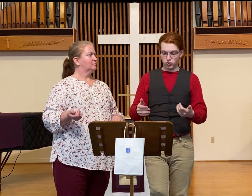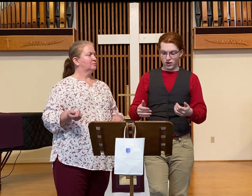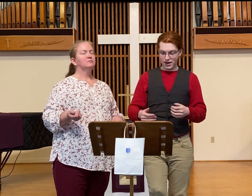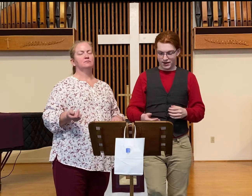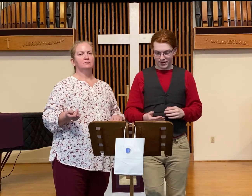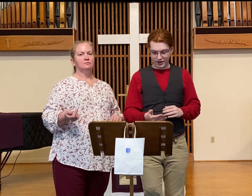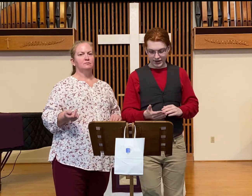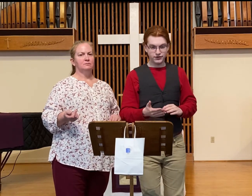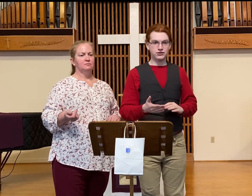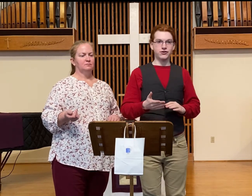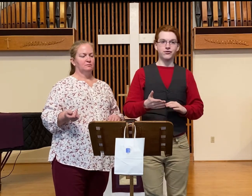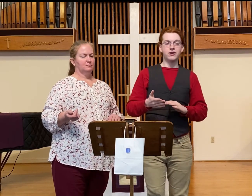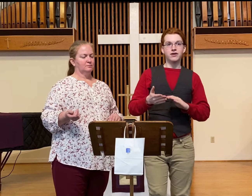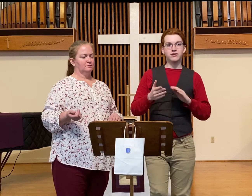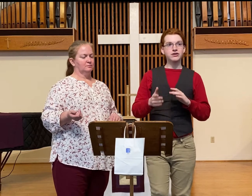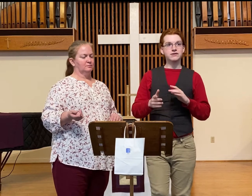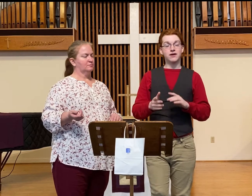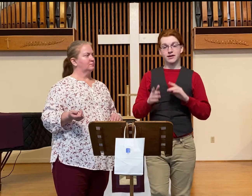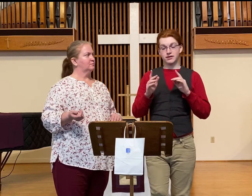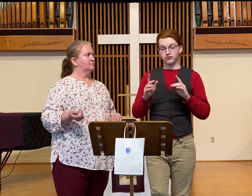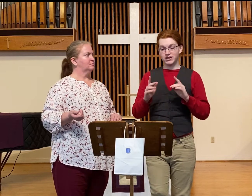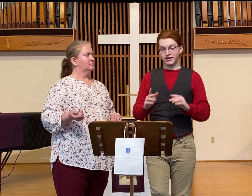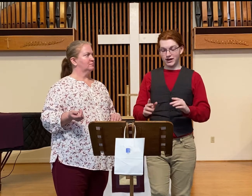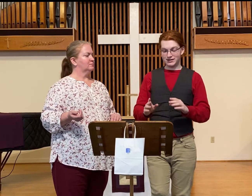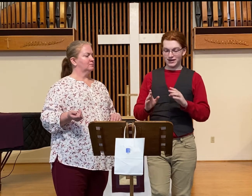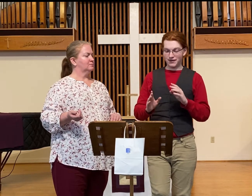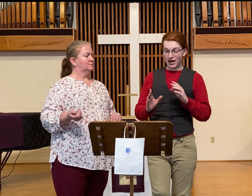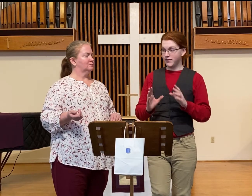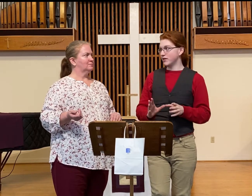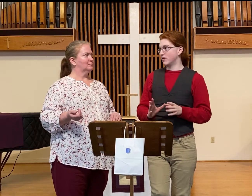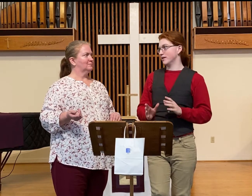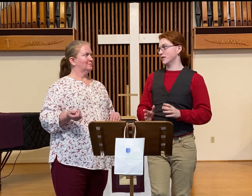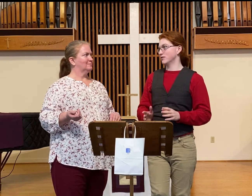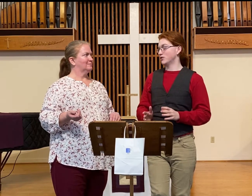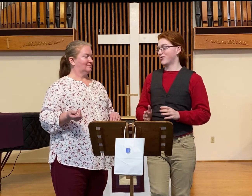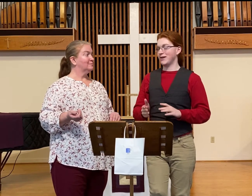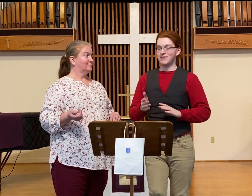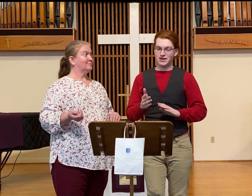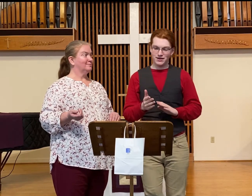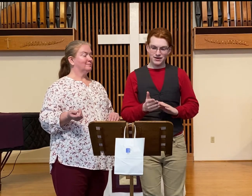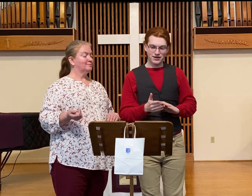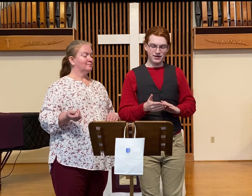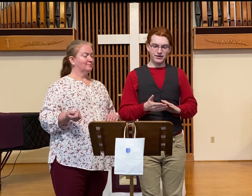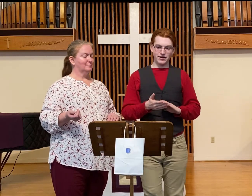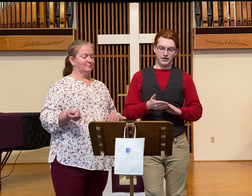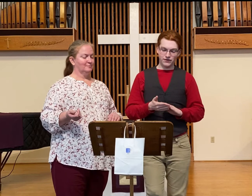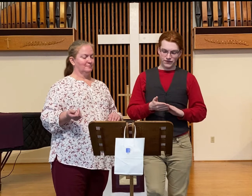destroy. And so this sign is really nice, and I feel like it tells a story, kind of.